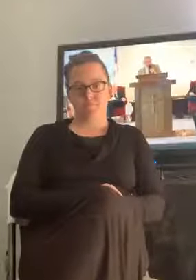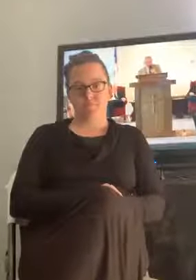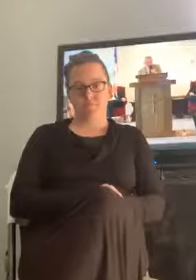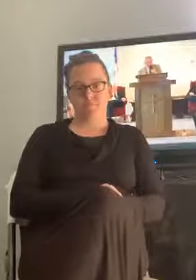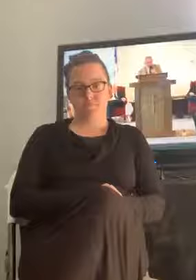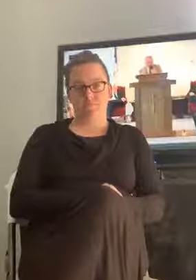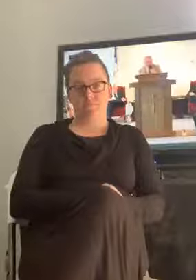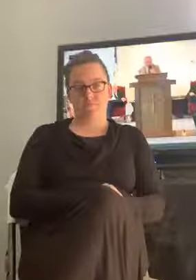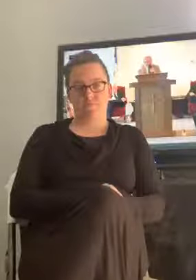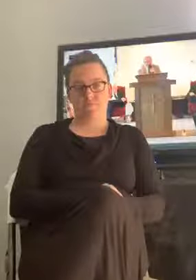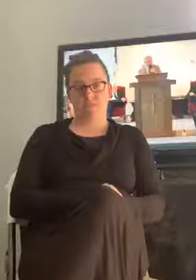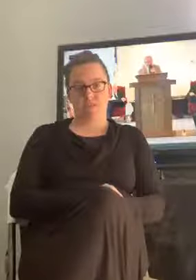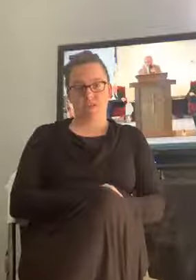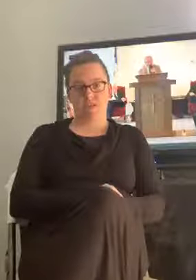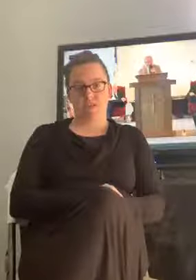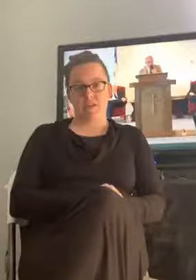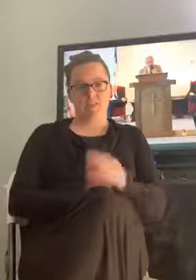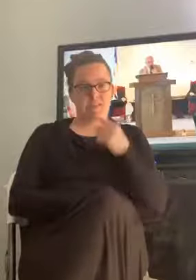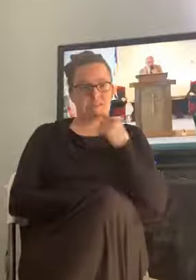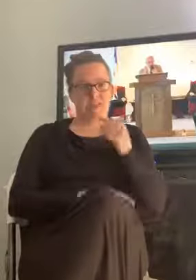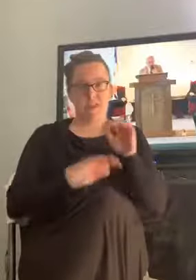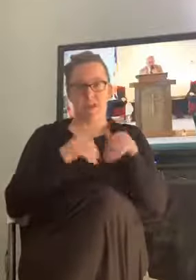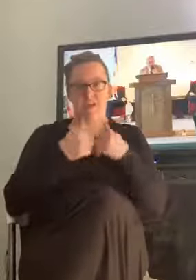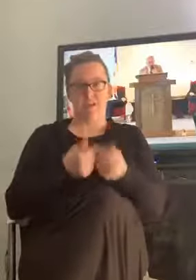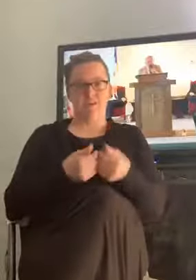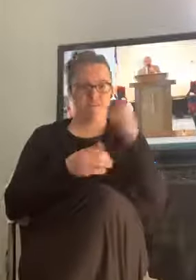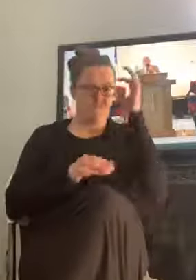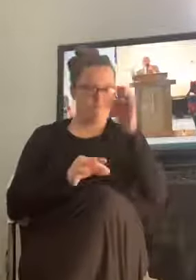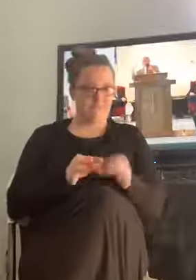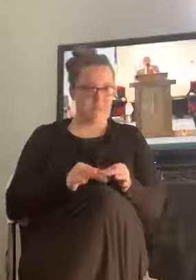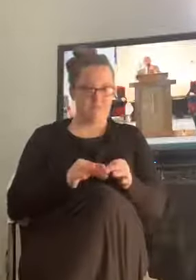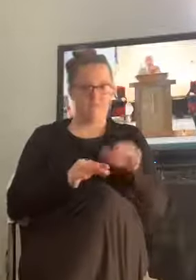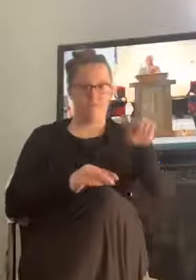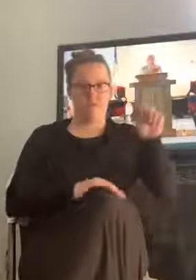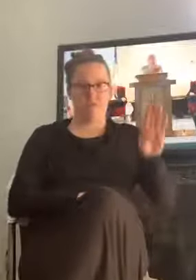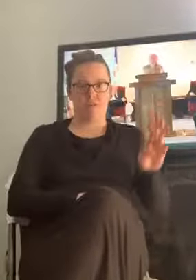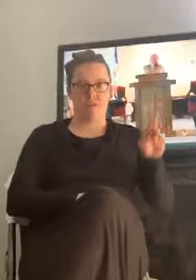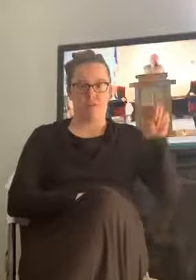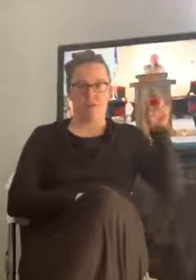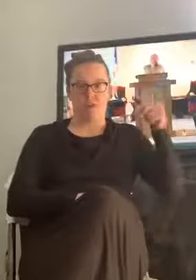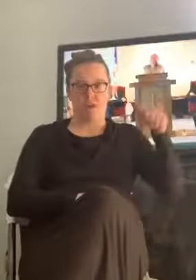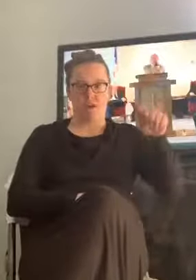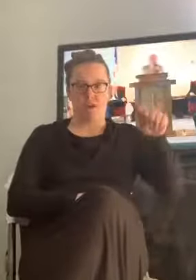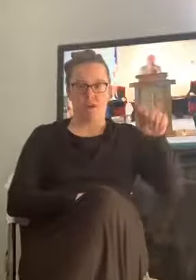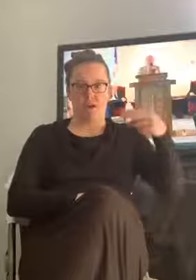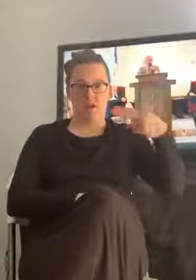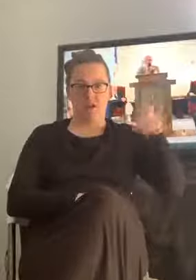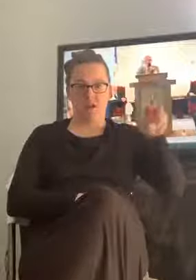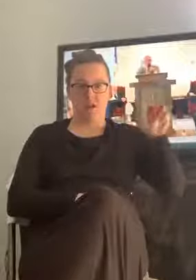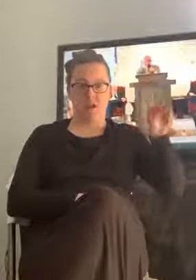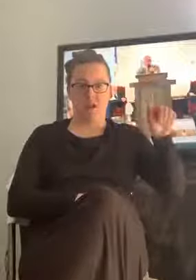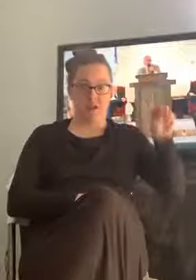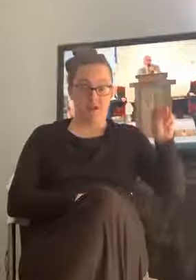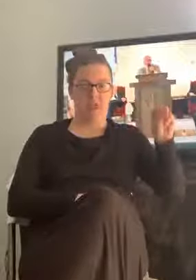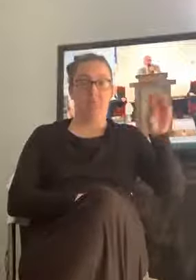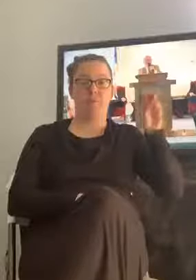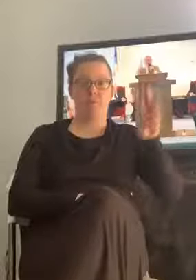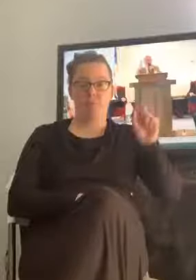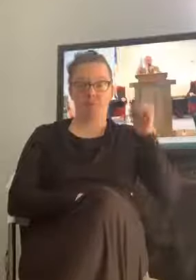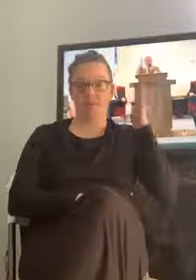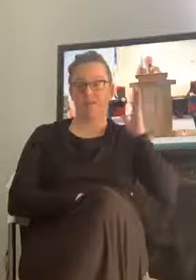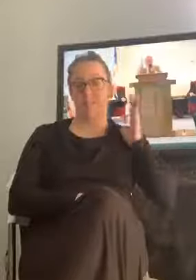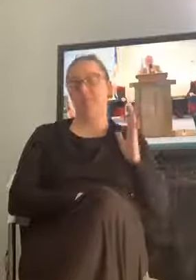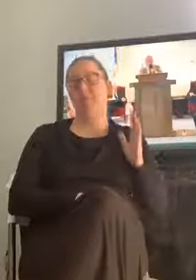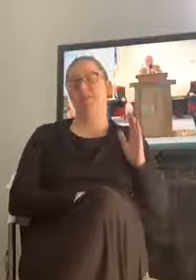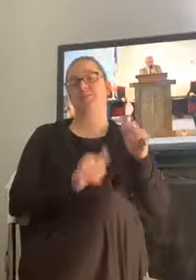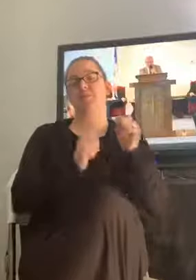seest thou how faith wrought with his words? Faith with his words. Abraham believed